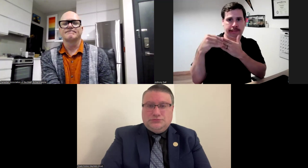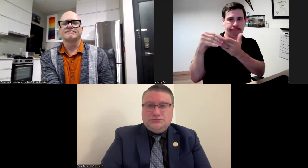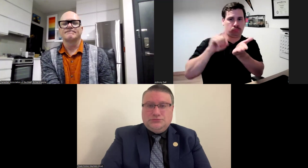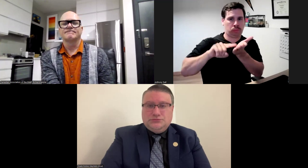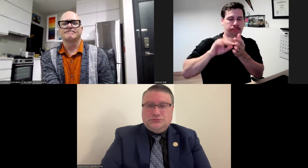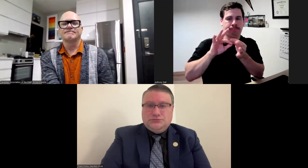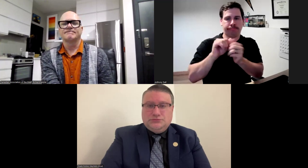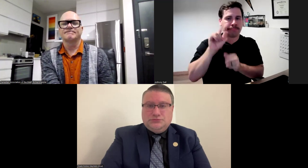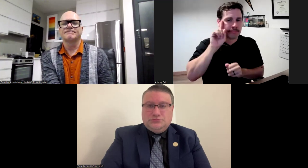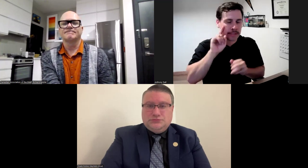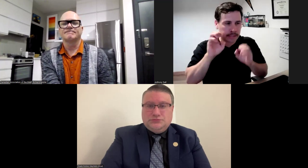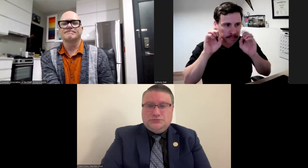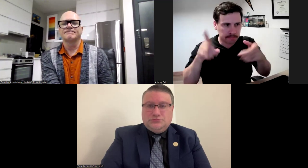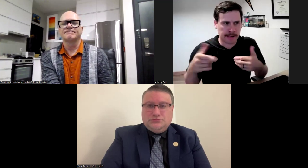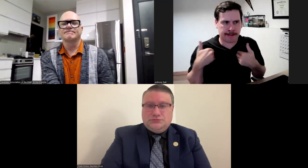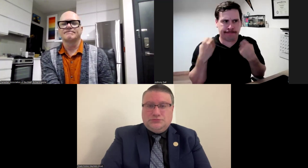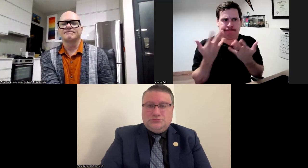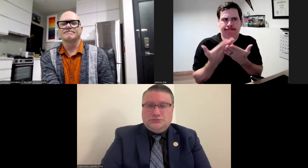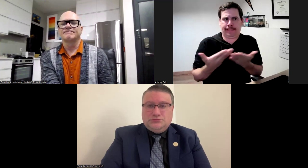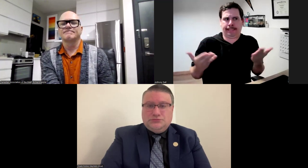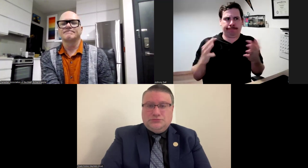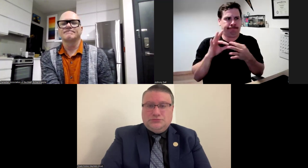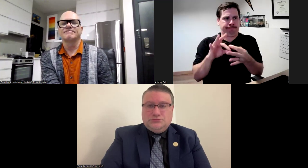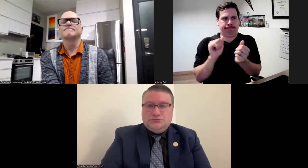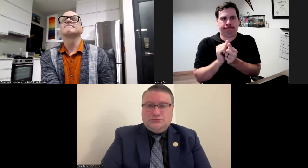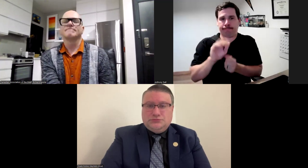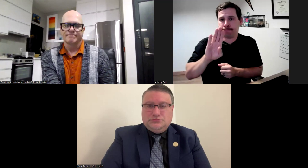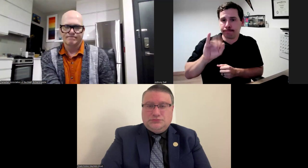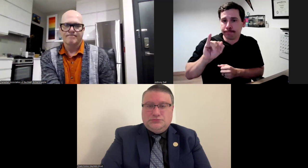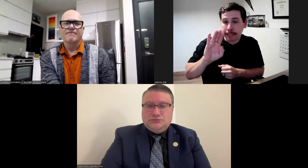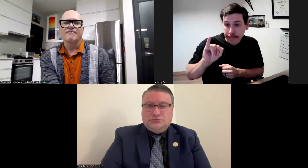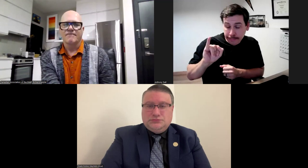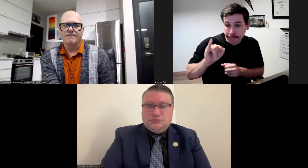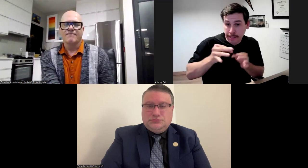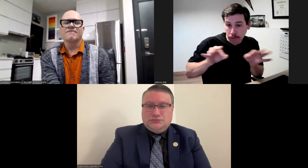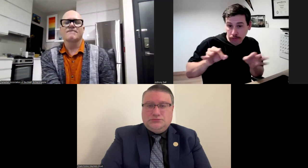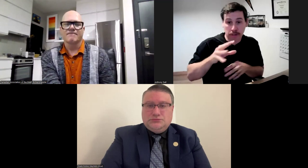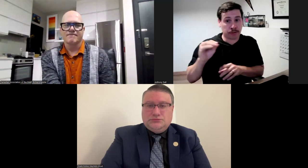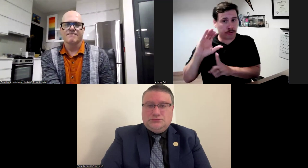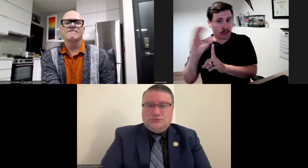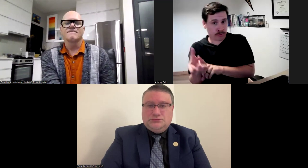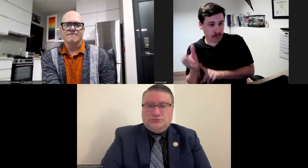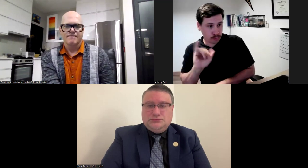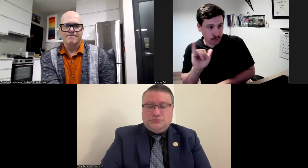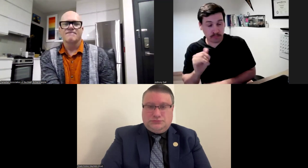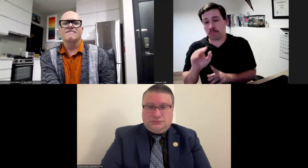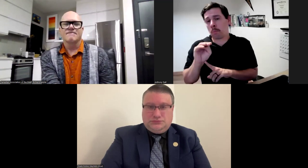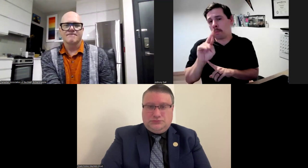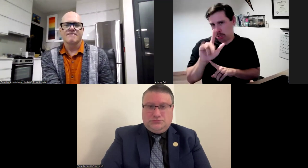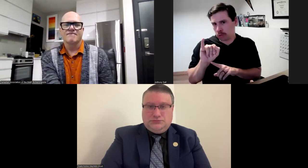Teresa did drop a note in the chat that Gallaudet University is one of the leading institutions in North America. They provide